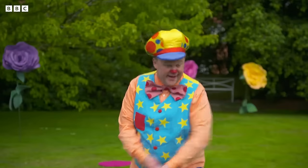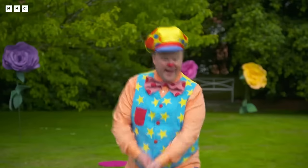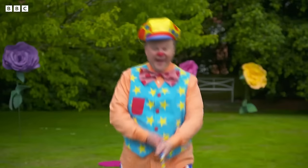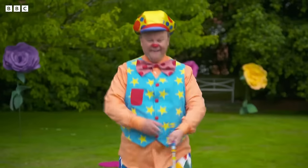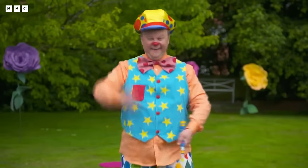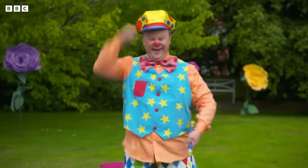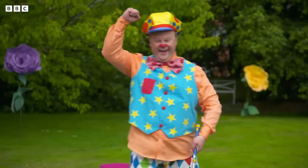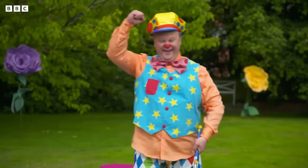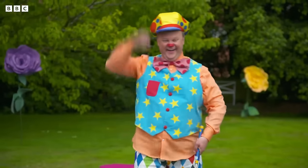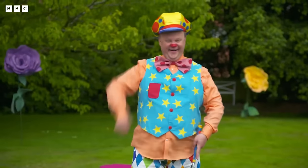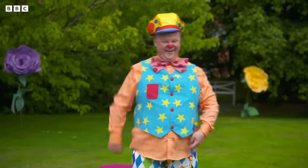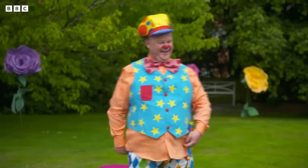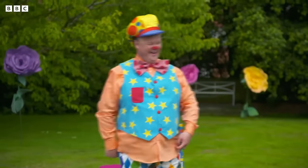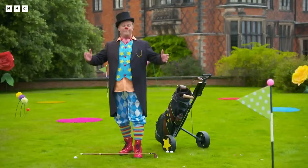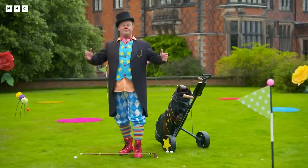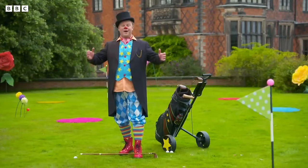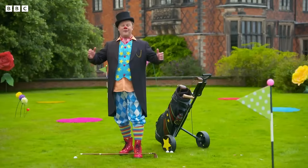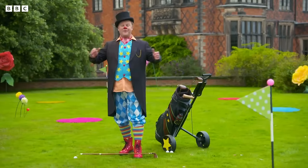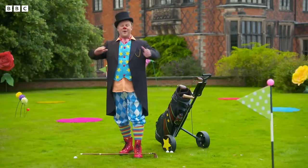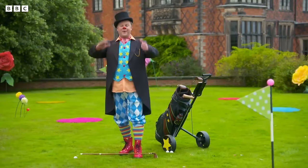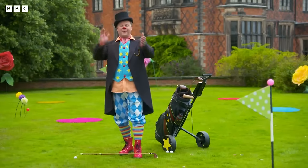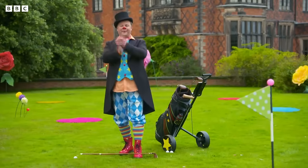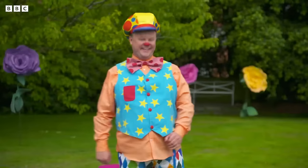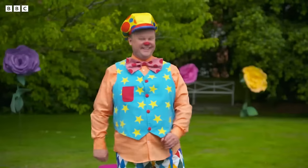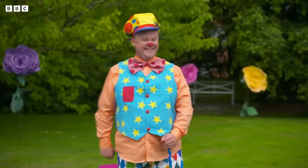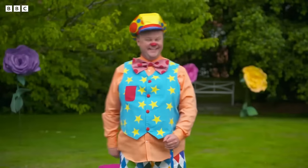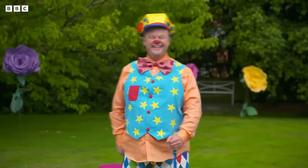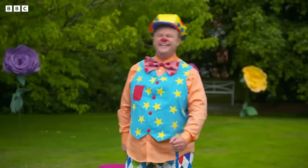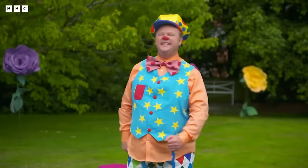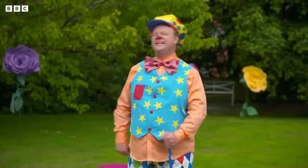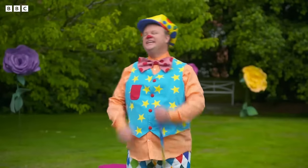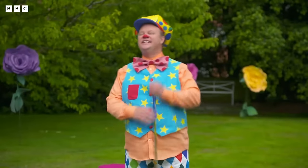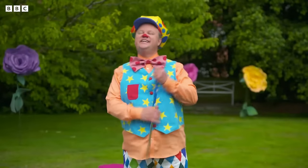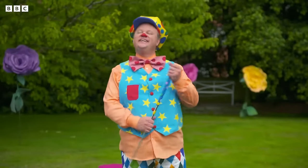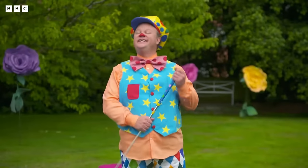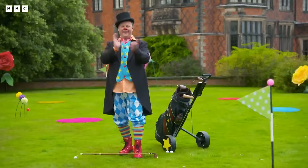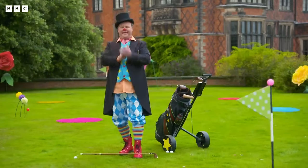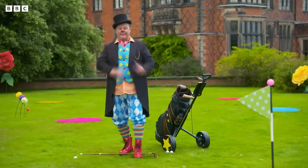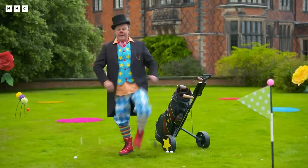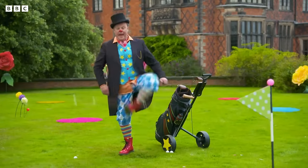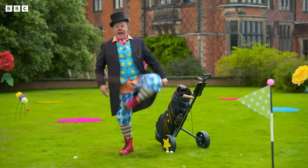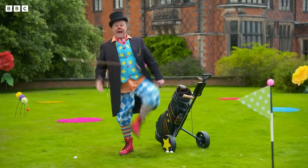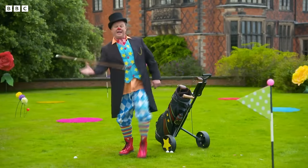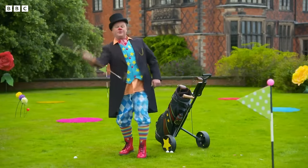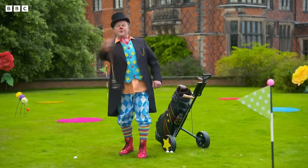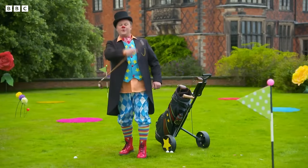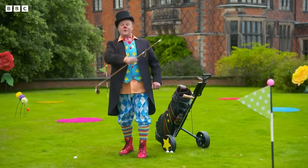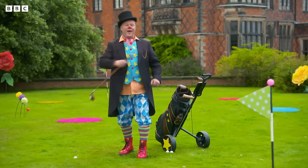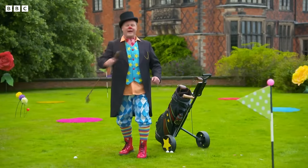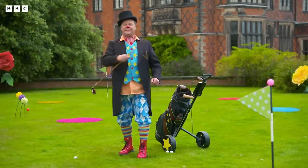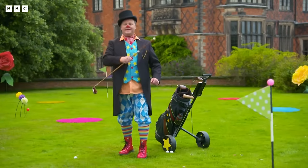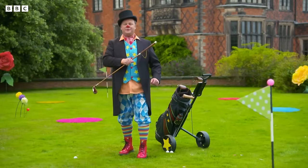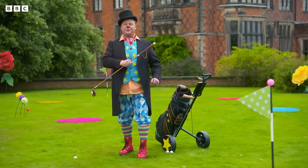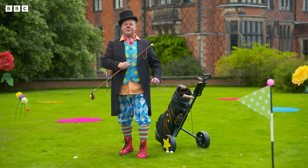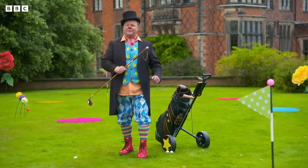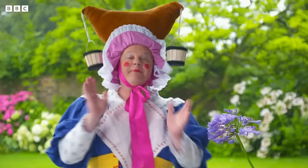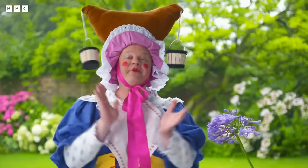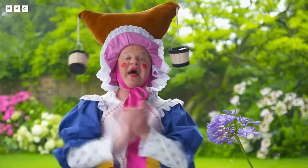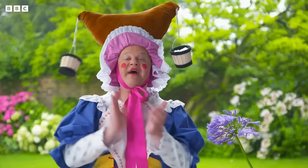Yes! Woohoo! Bravo! Oh, well done, Mr. Tumble. I knew you had it in you.